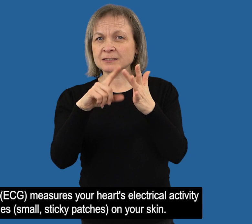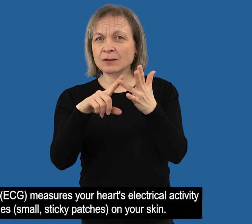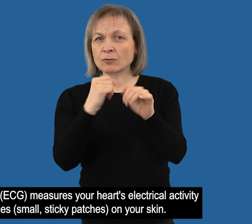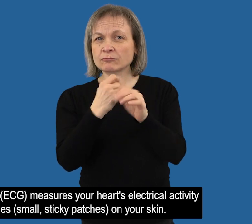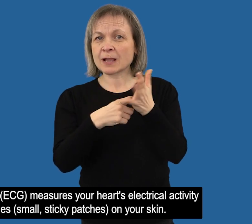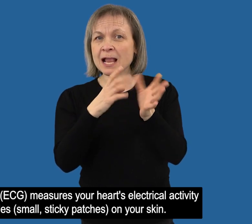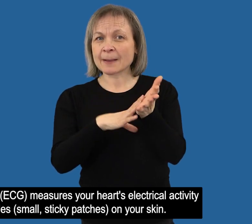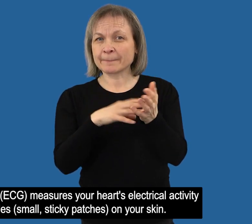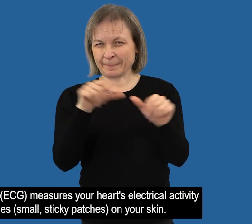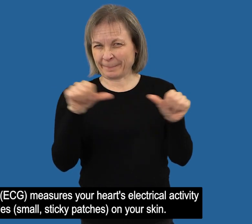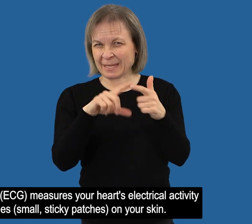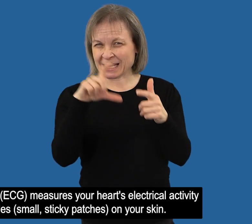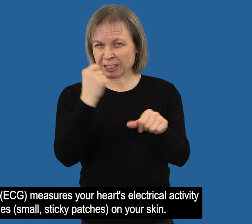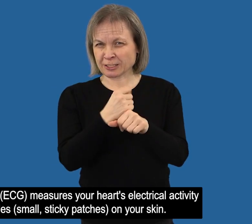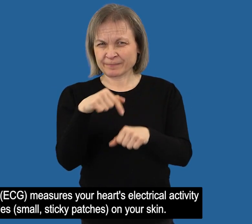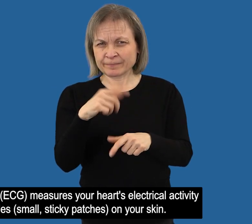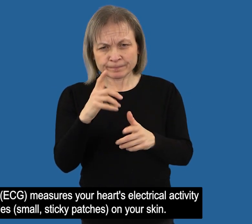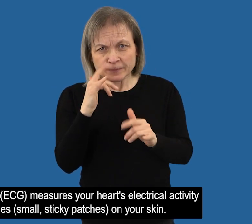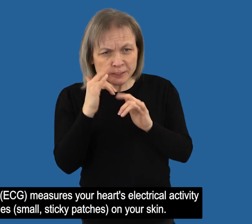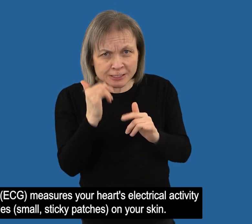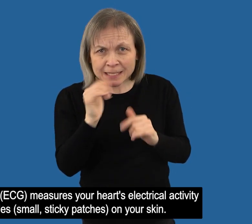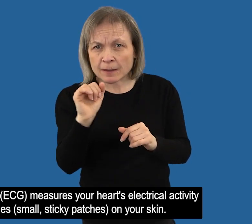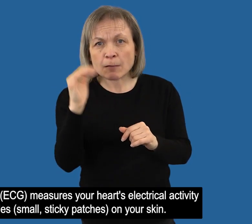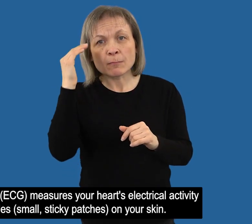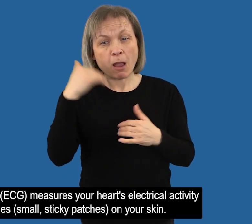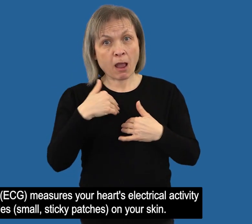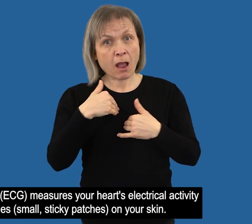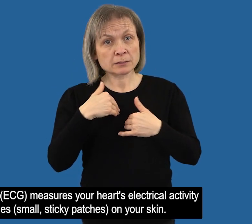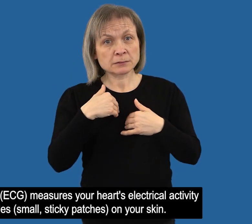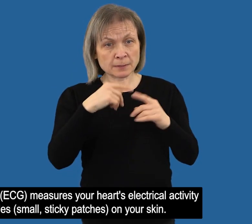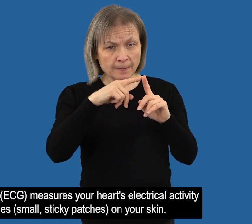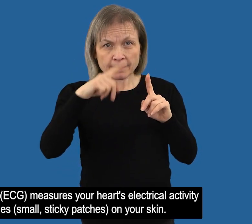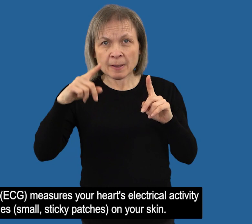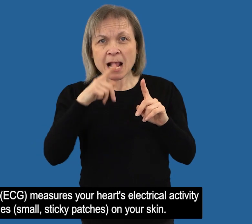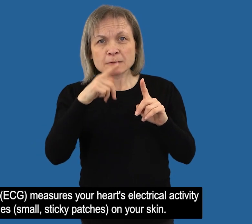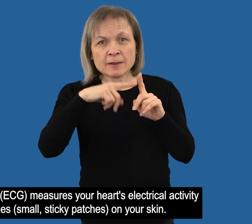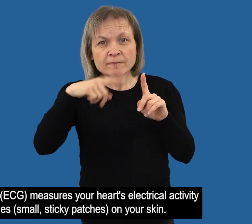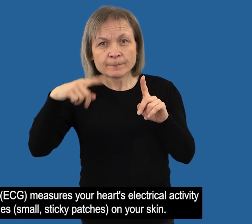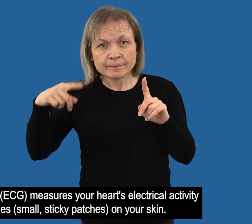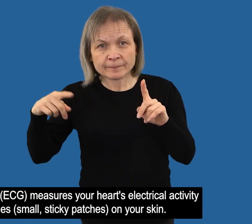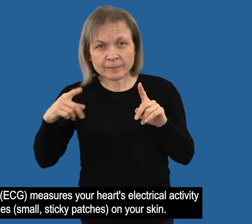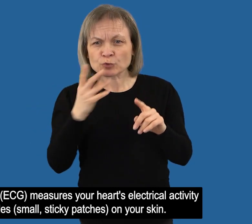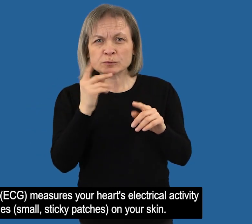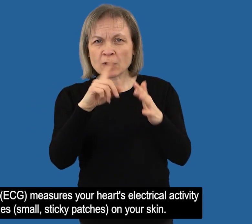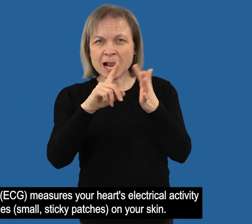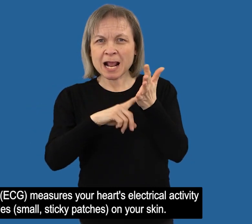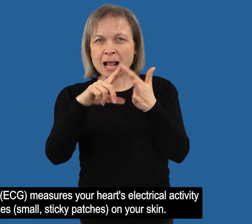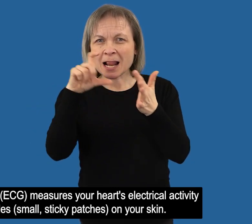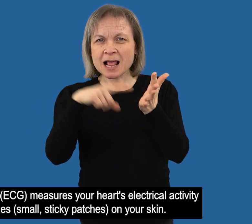An electrocardiogram, ECG, measures your heart's electrical activity using electrodes, small